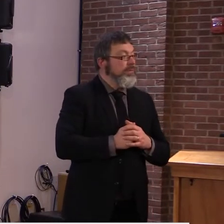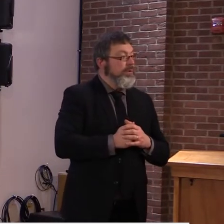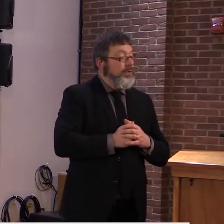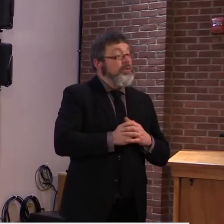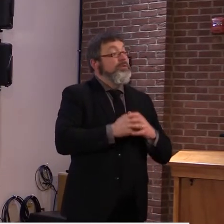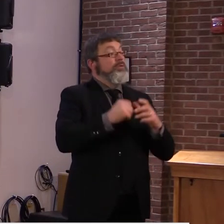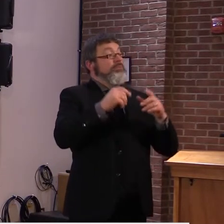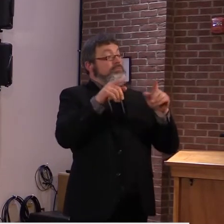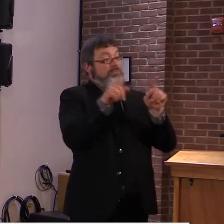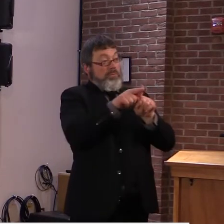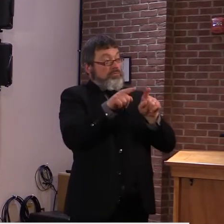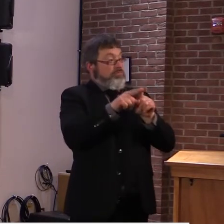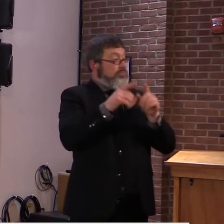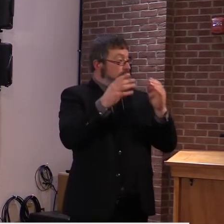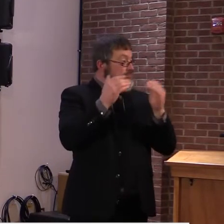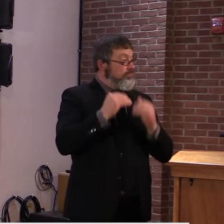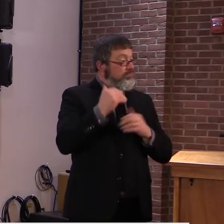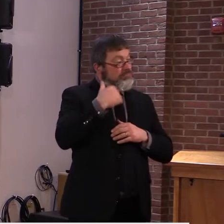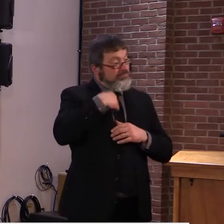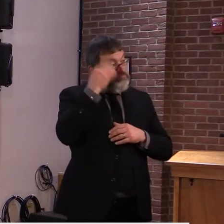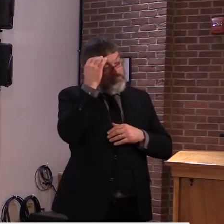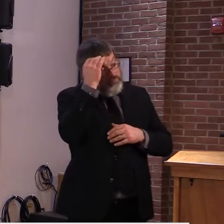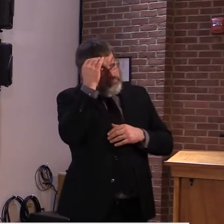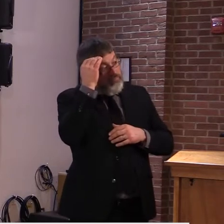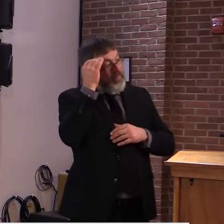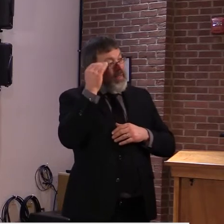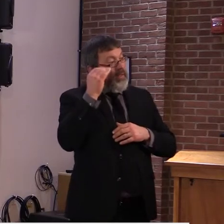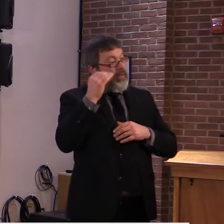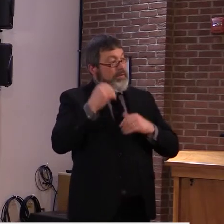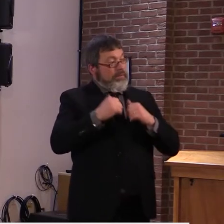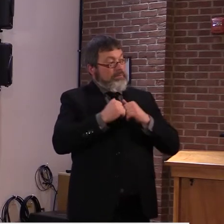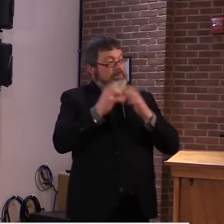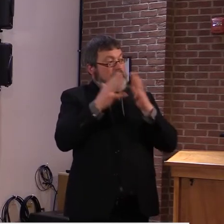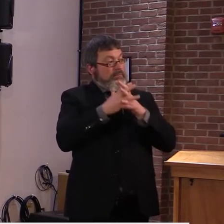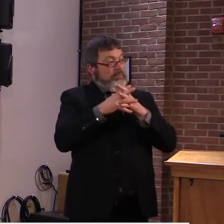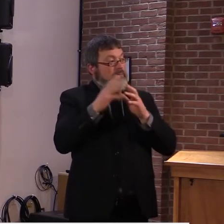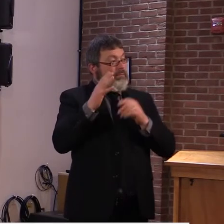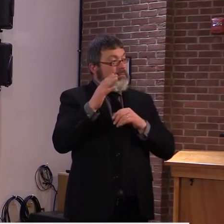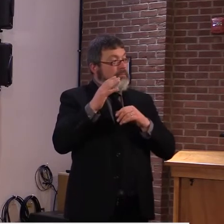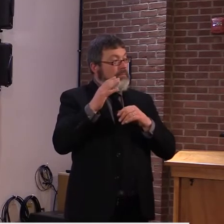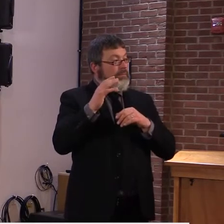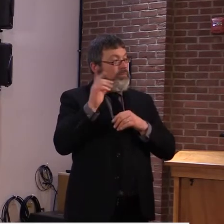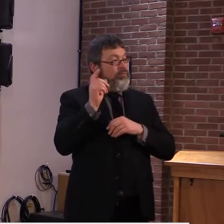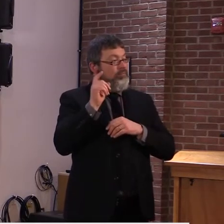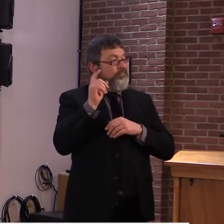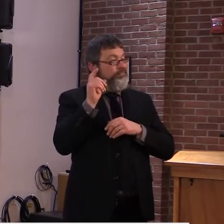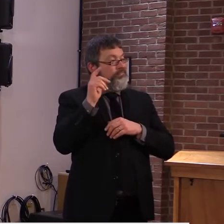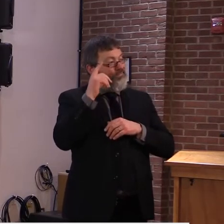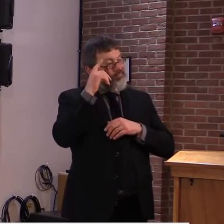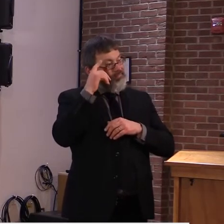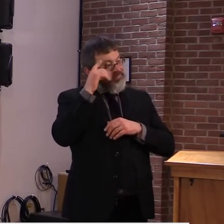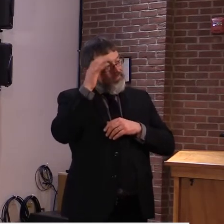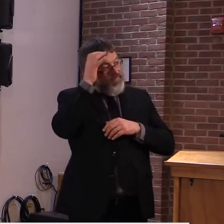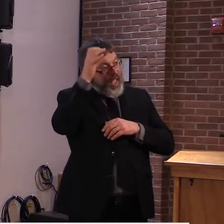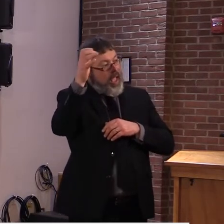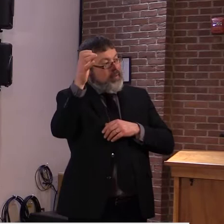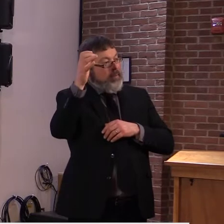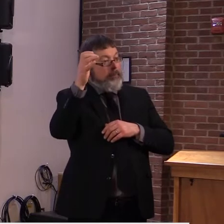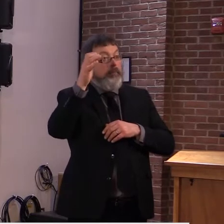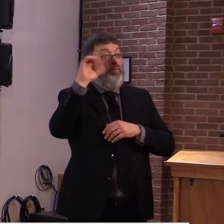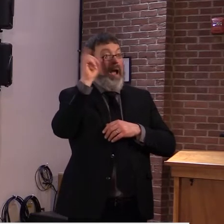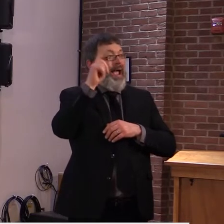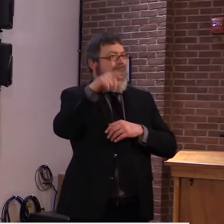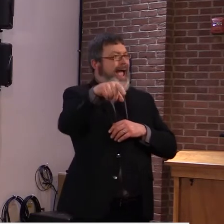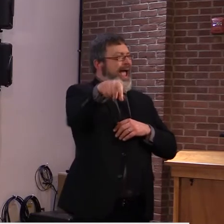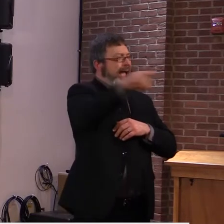very actively is having sites that one could have more, we'll call it mass vaccination events. So very similar